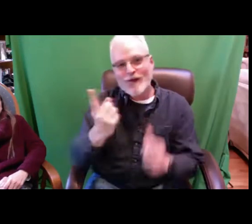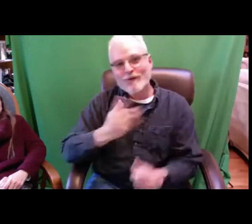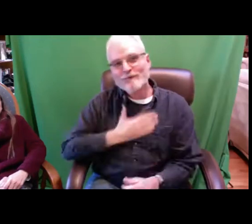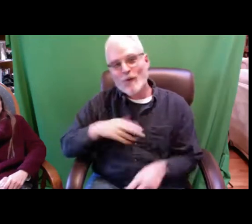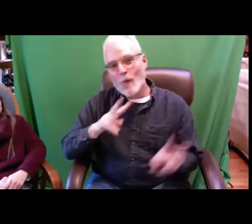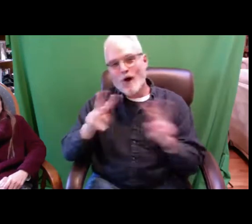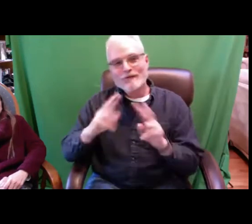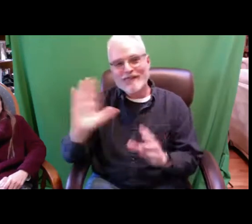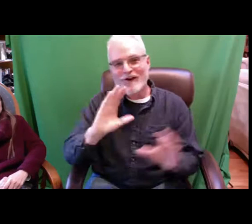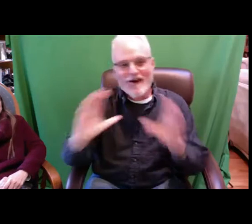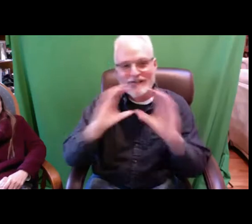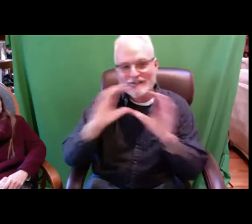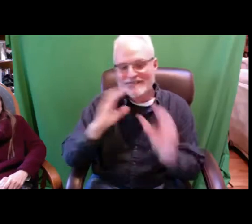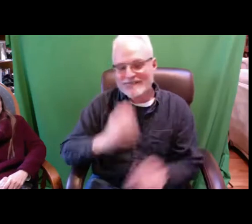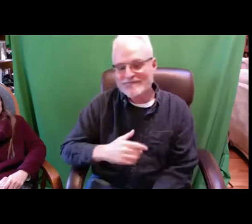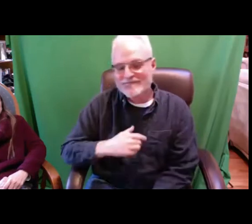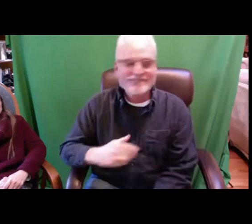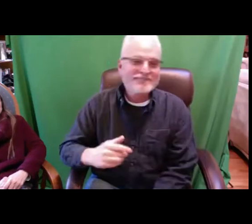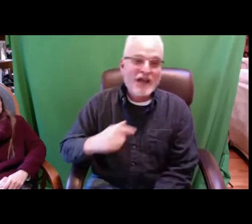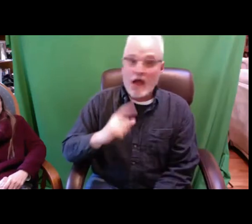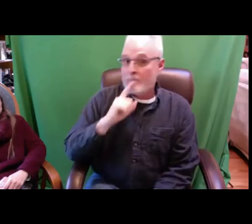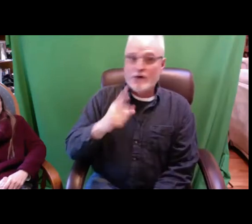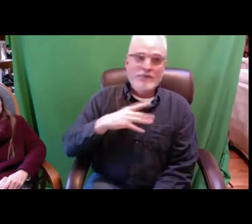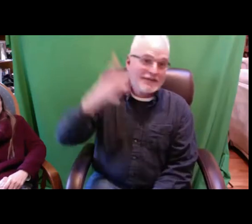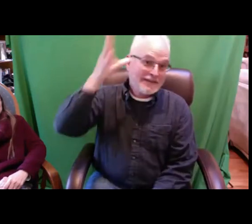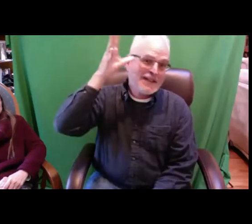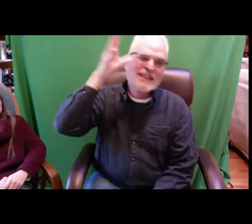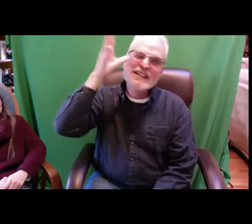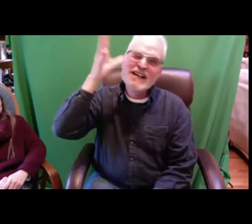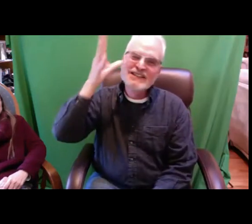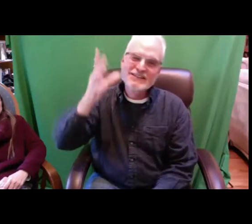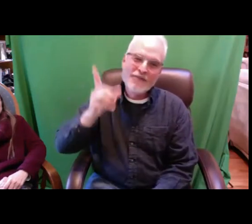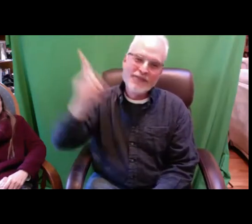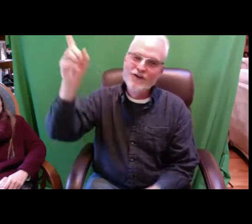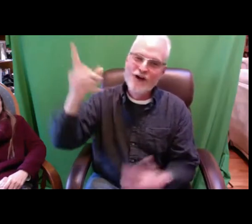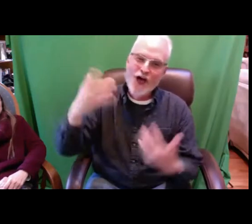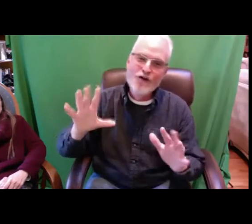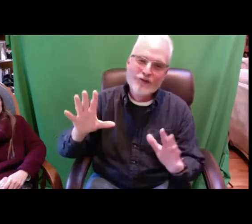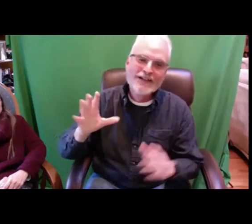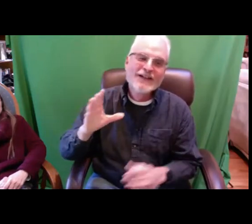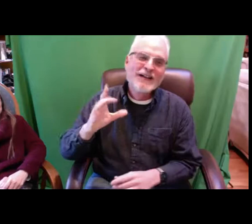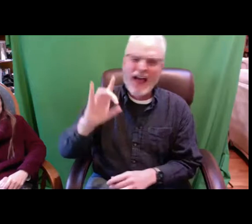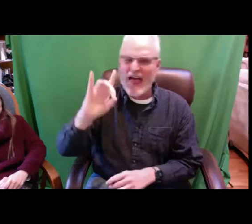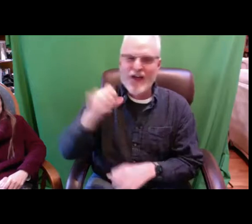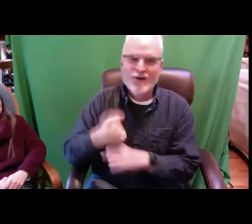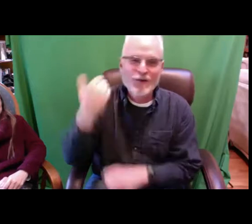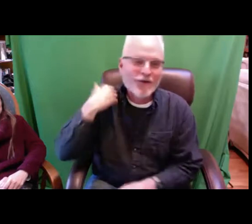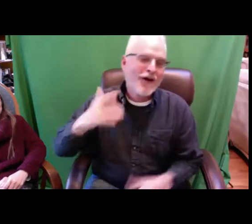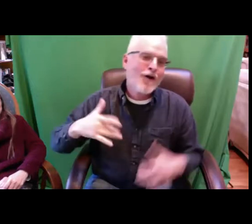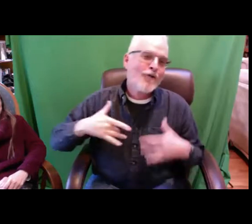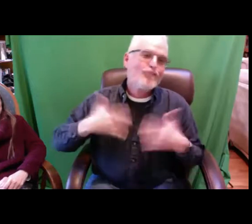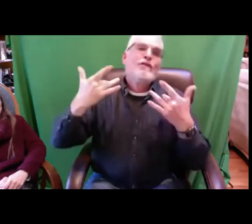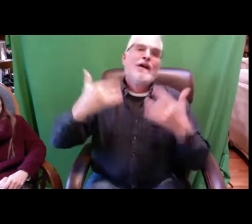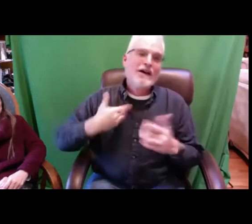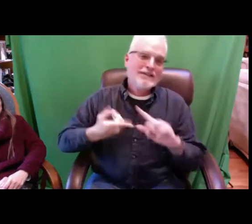on a ship or sailors, men. But I enjoyed watching their conversations between the men.